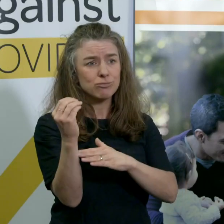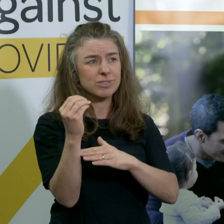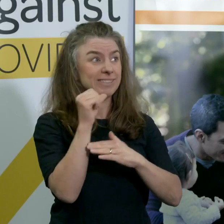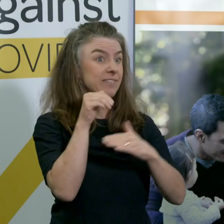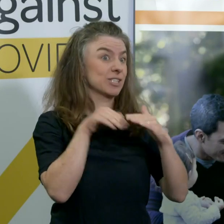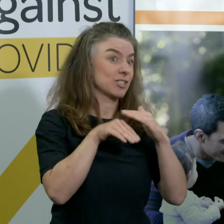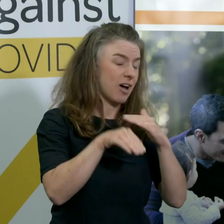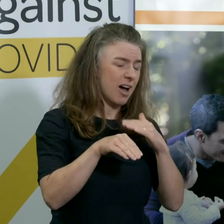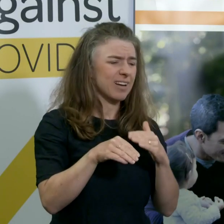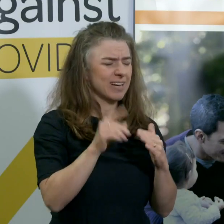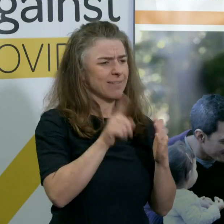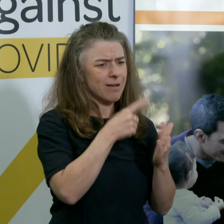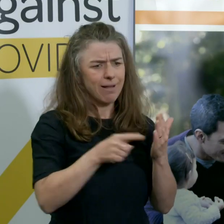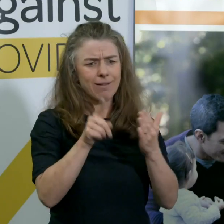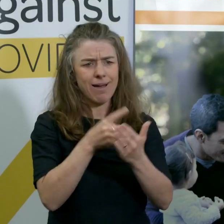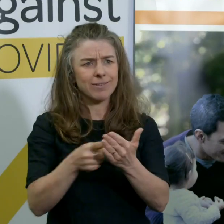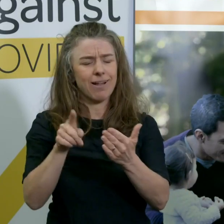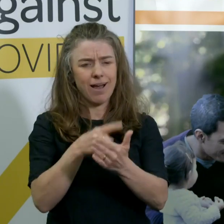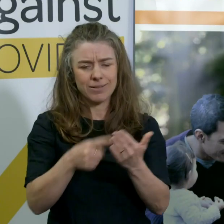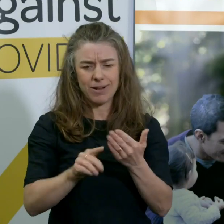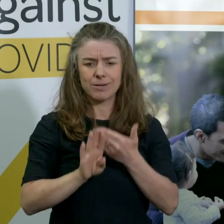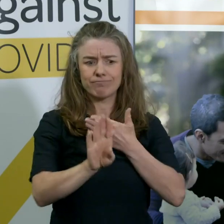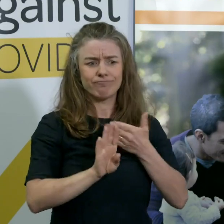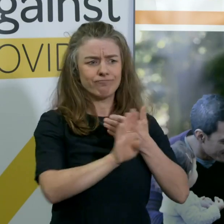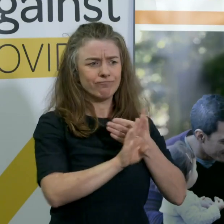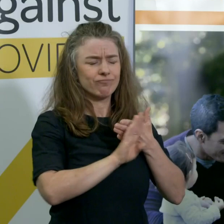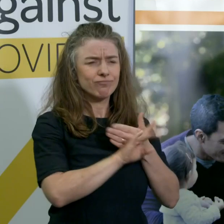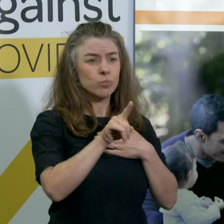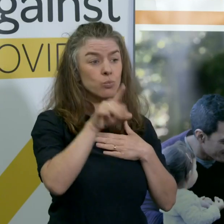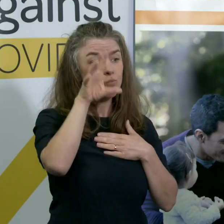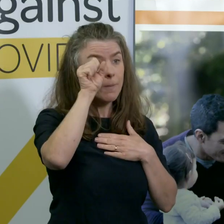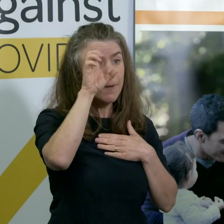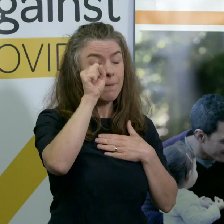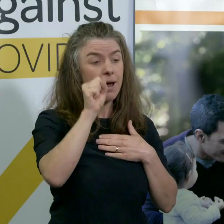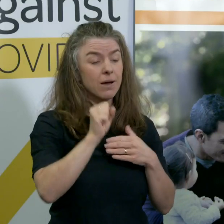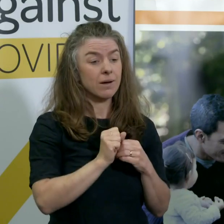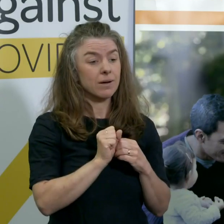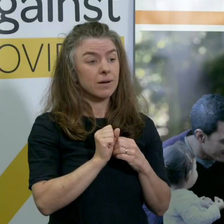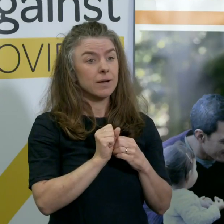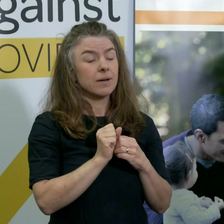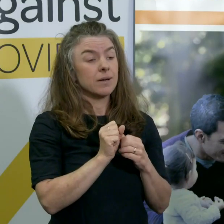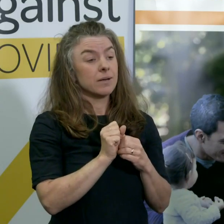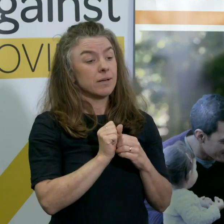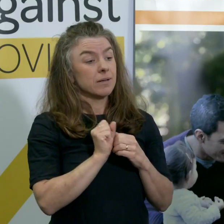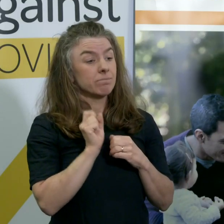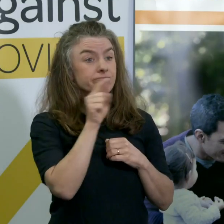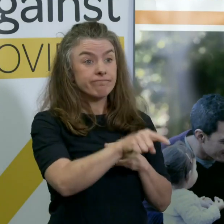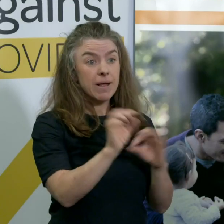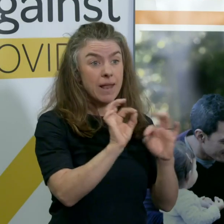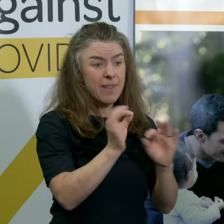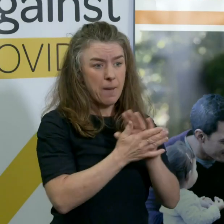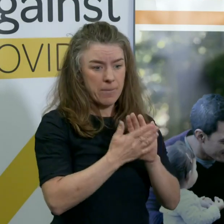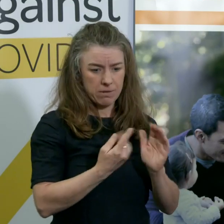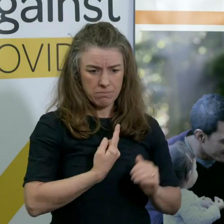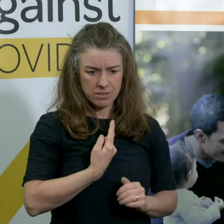indoors. And it's important to remember that self-isolation or not attending those gatherings does not mean social